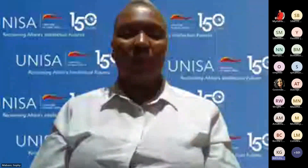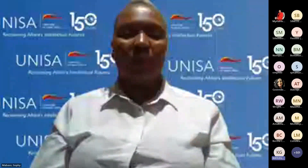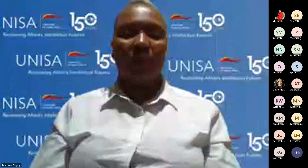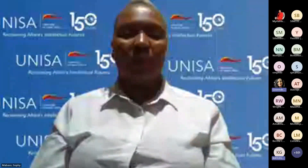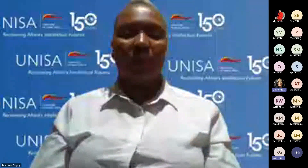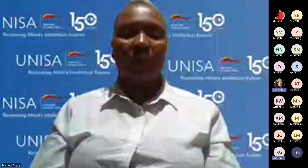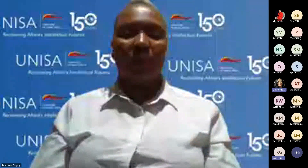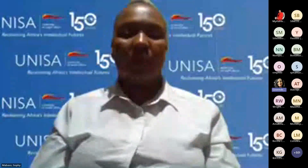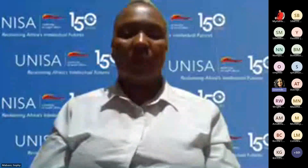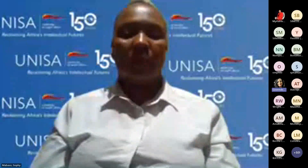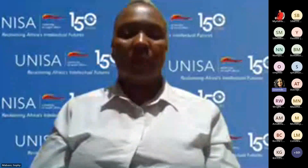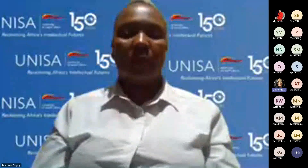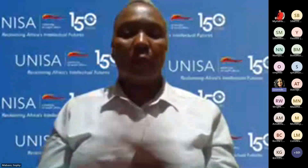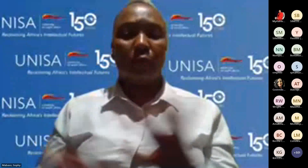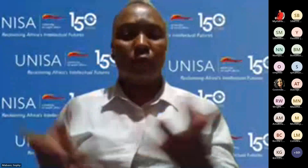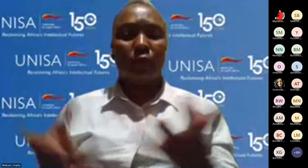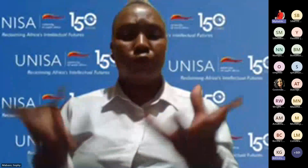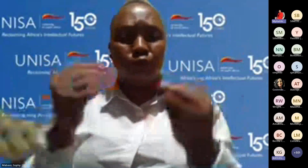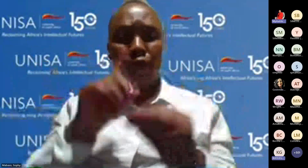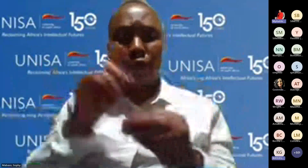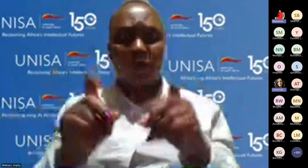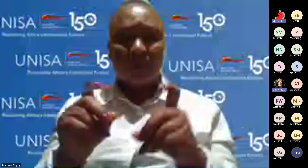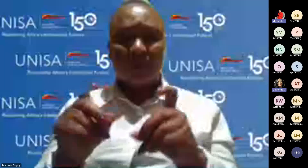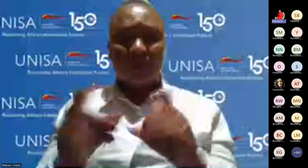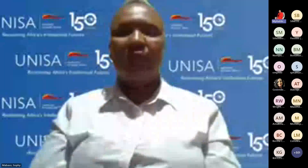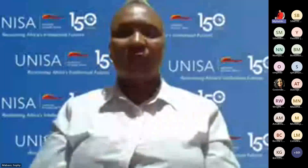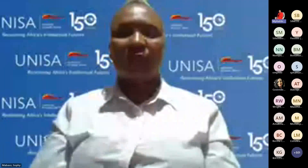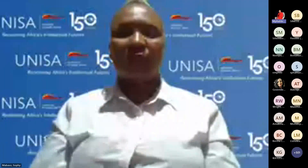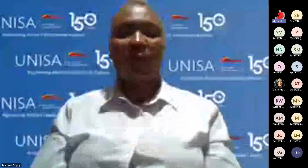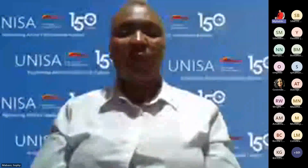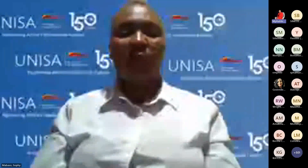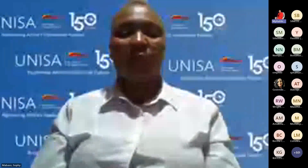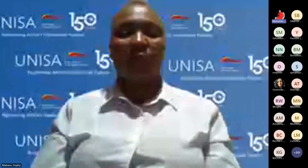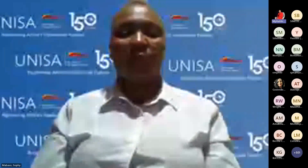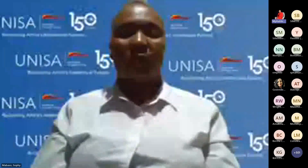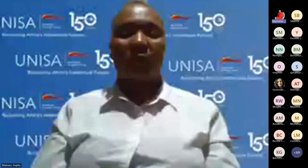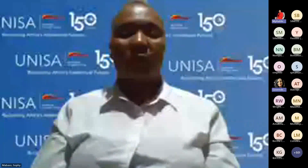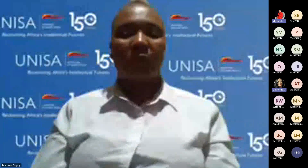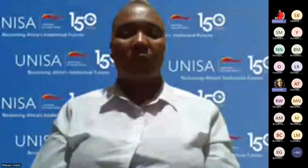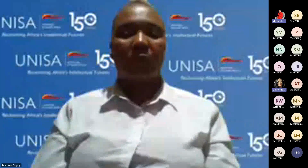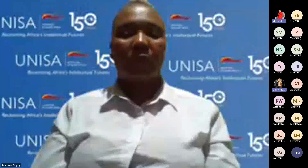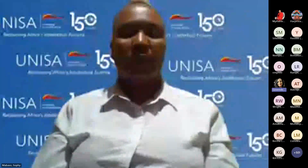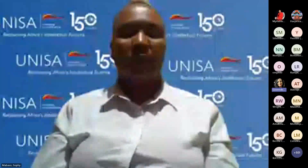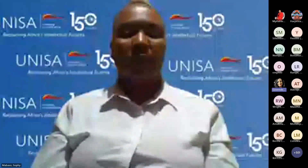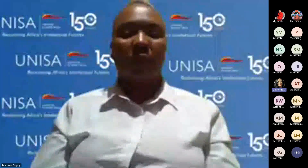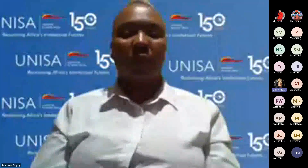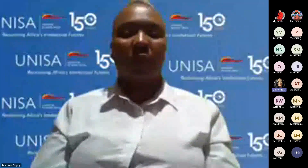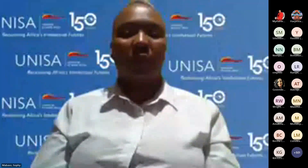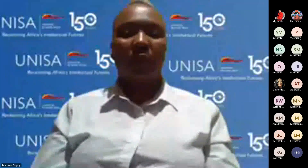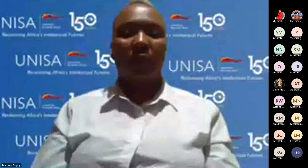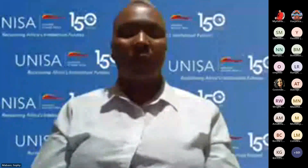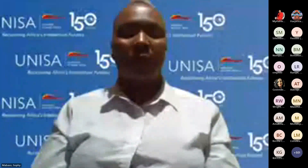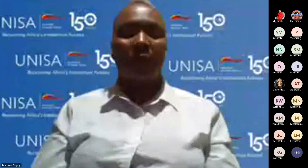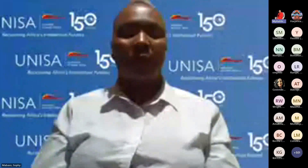Did you get the question? Yes, yes. Okay. Yes, can I come in there? Yes, please do.